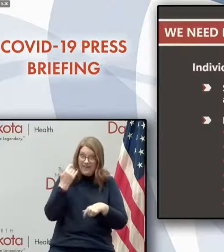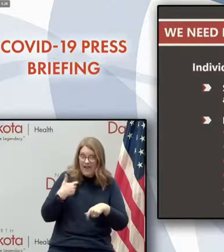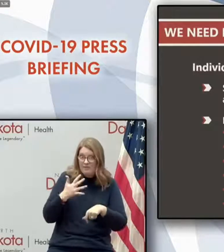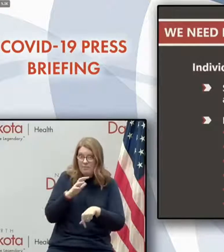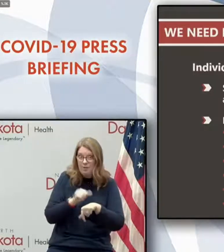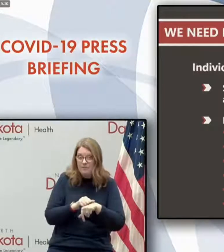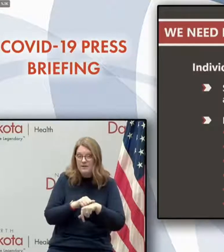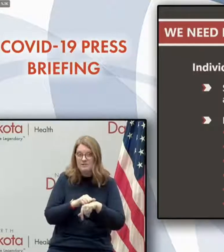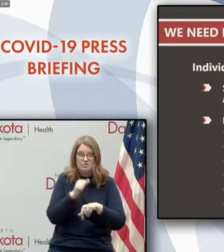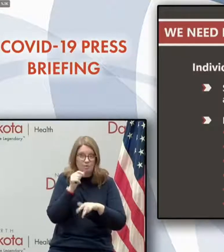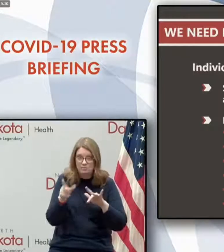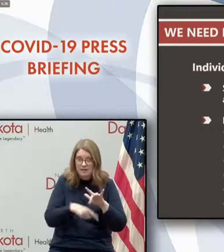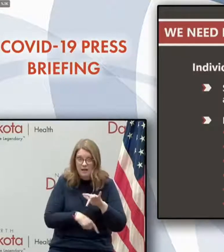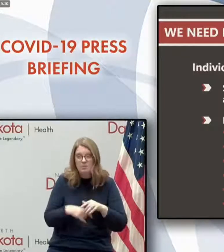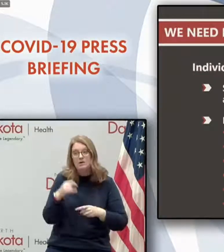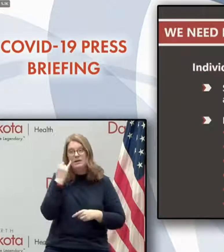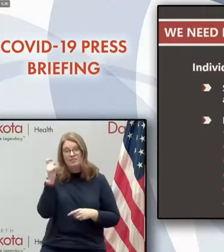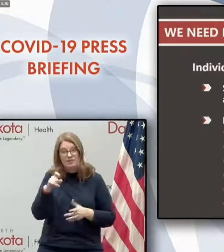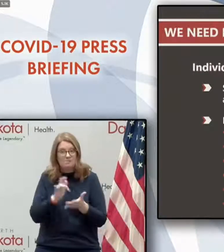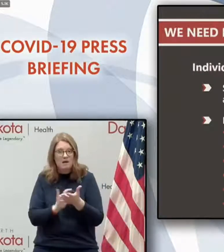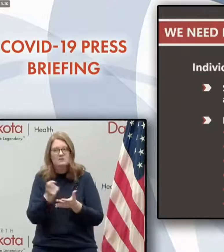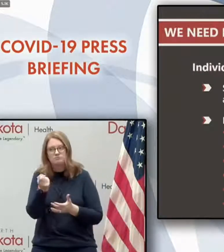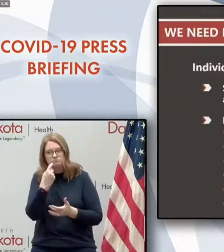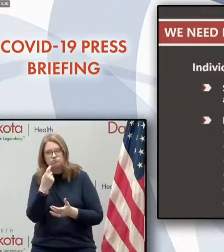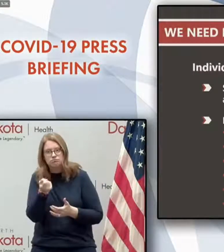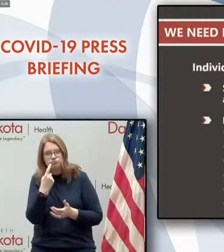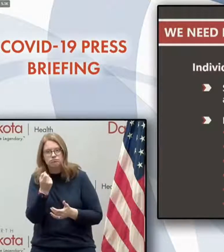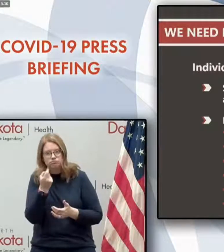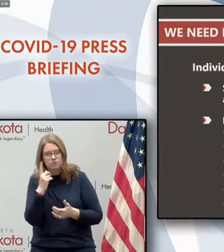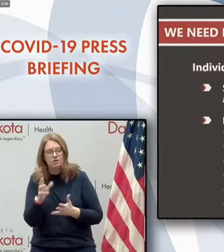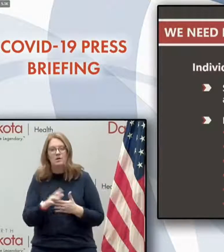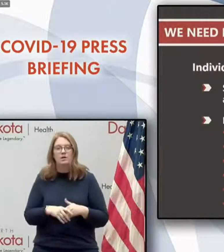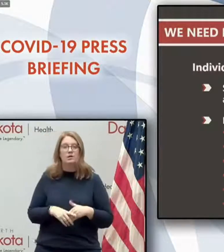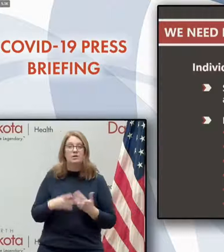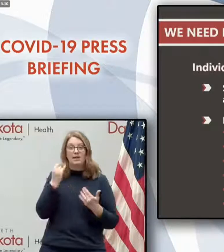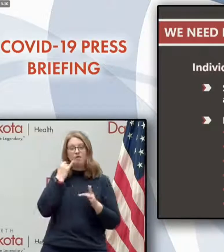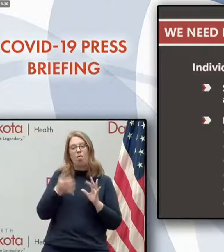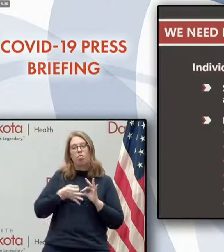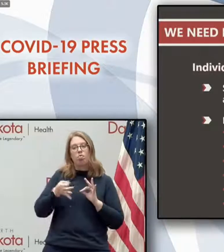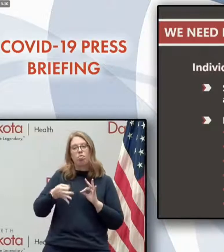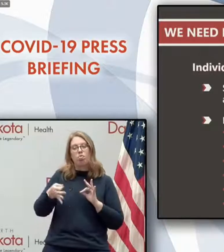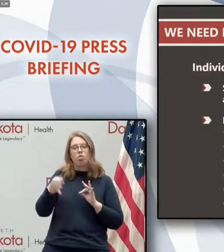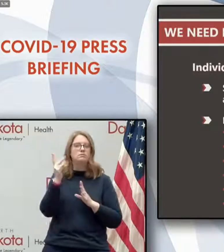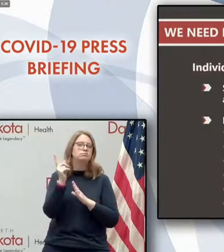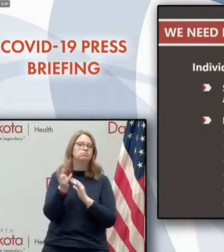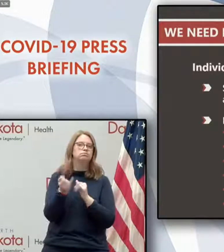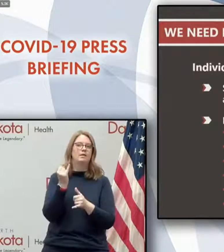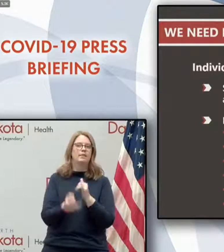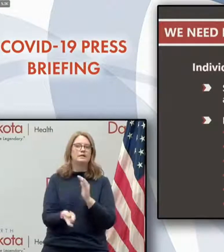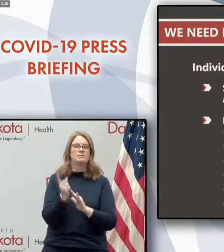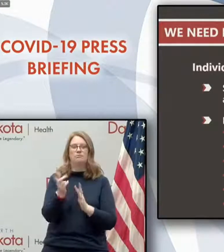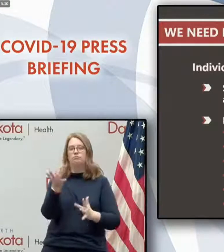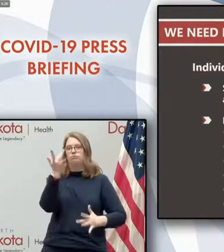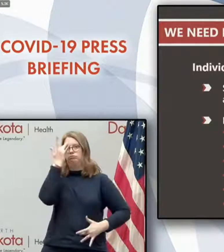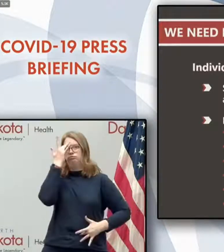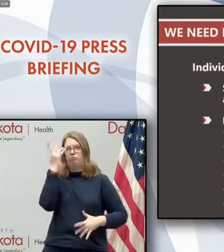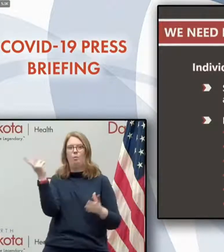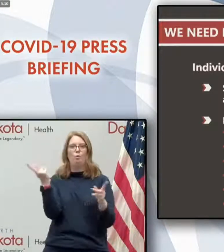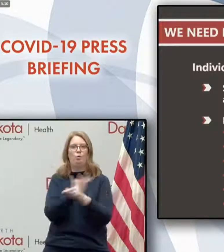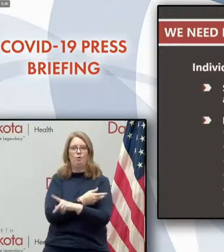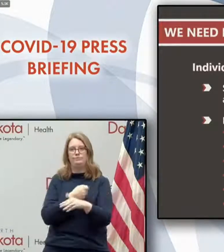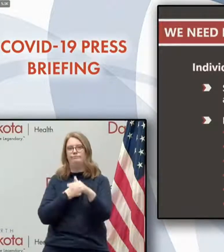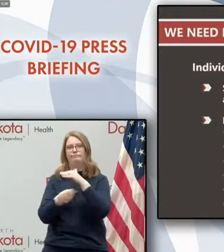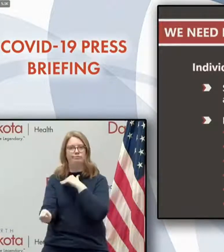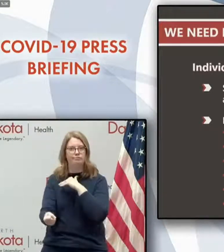you can avoid emergency services that might emerge in the future. And then, of course, the public health protocols, which we've talked